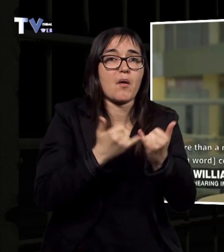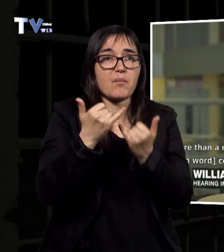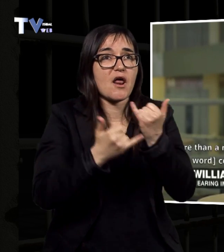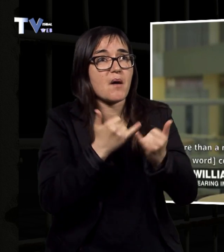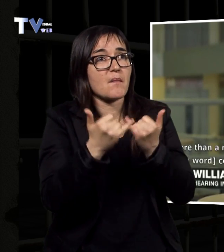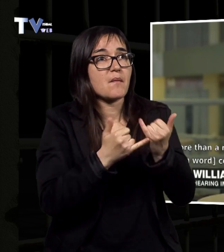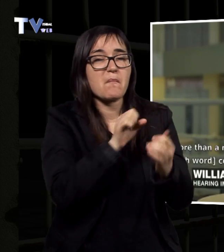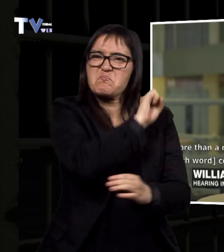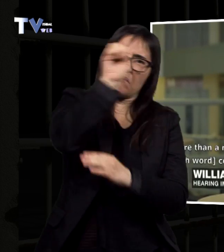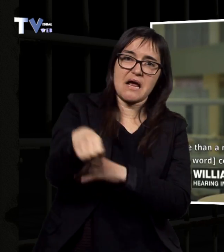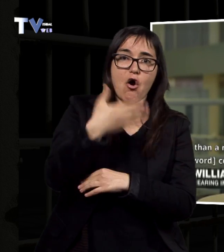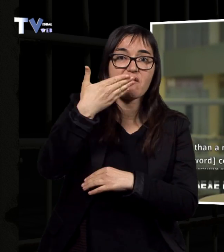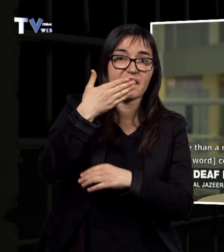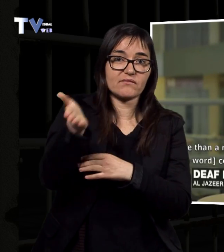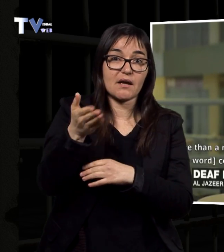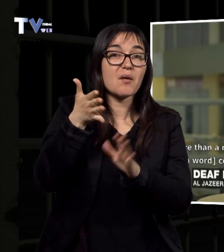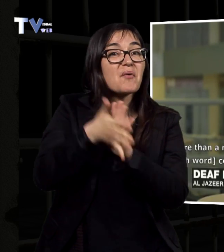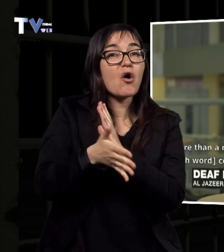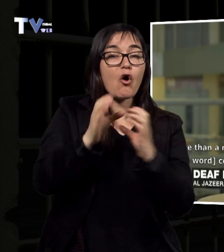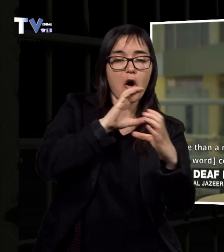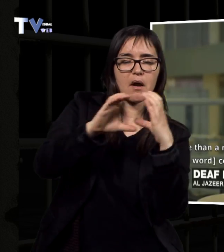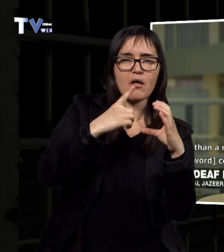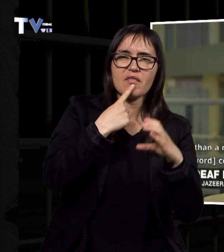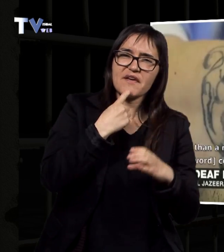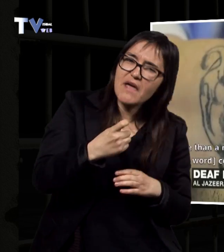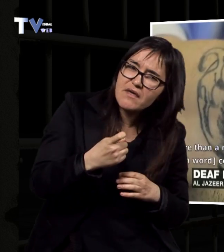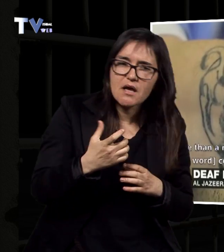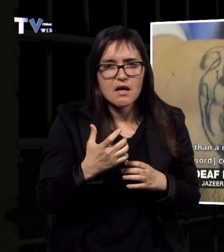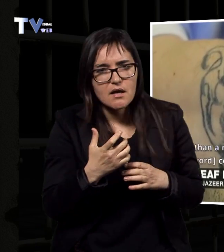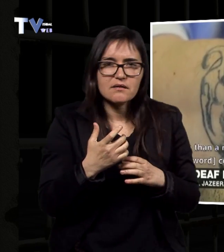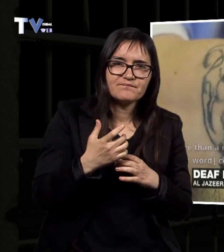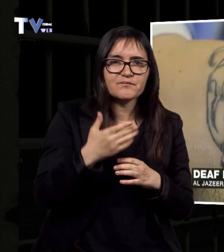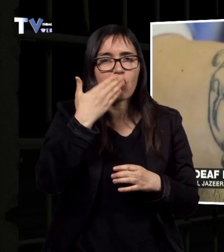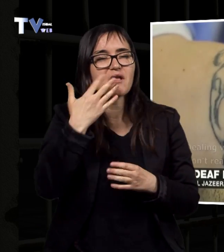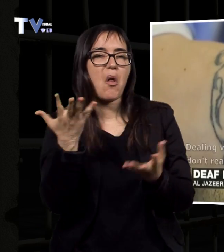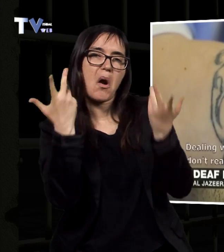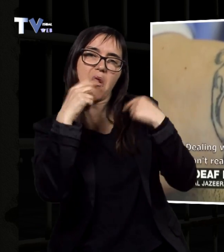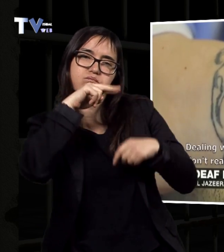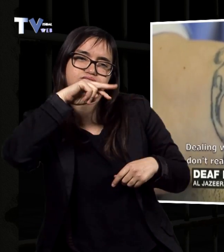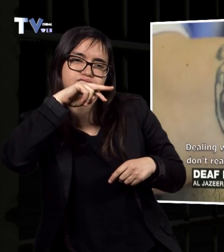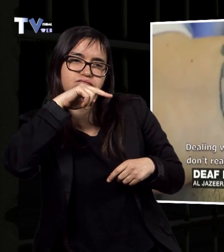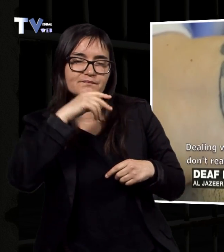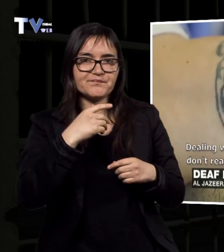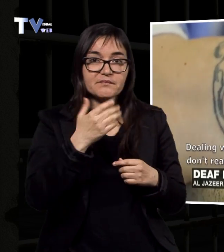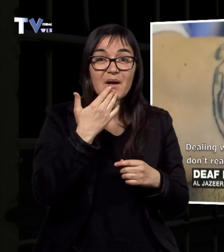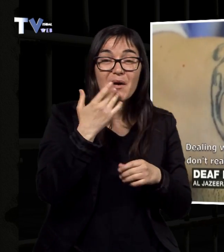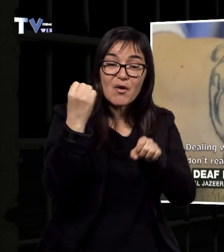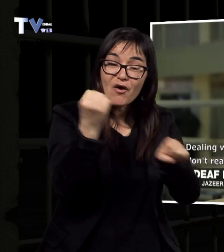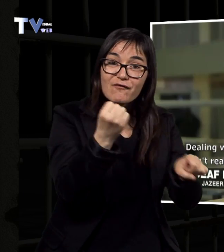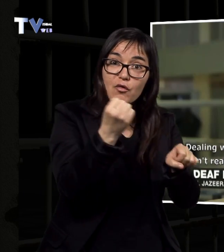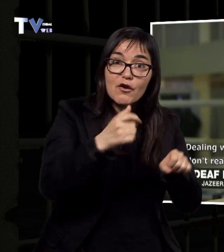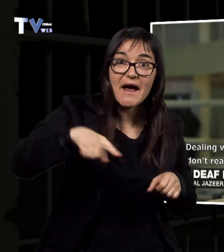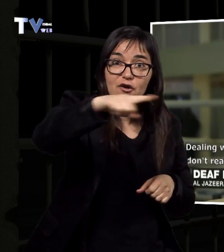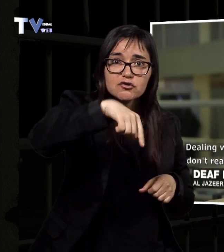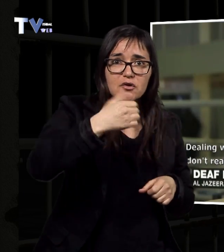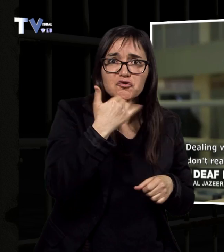person, because we don't communicate as well as they do. Dealing with correctional officers, because